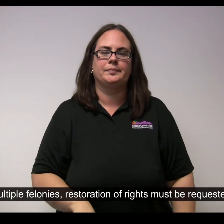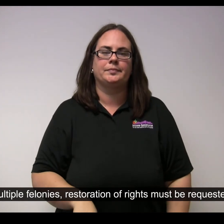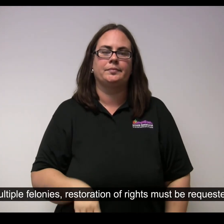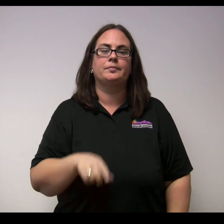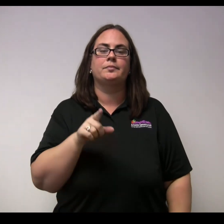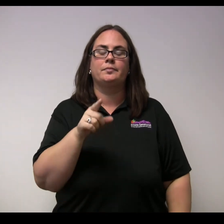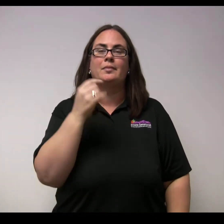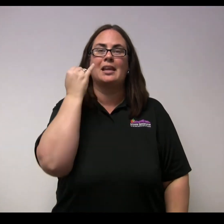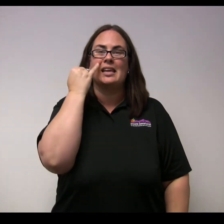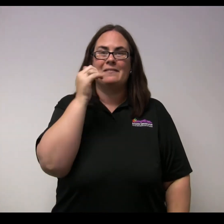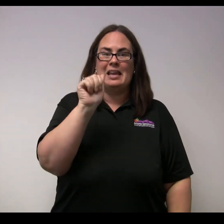court.